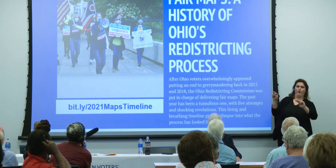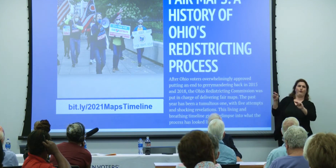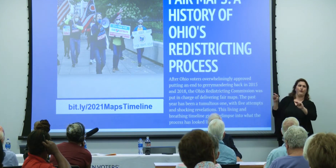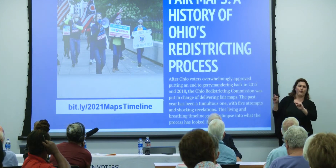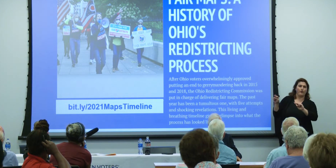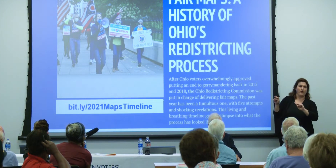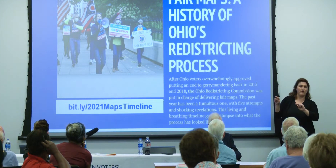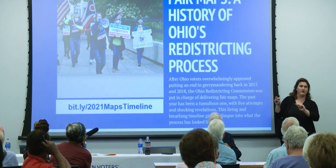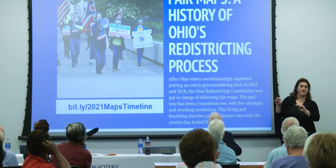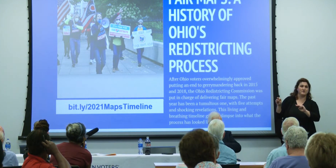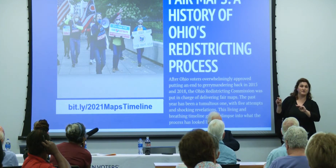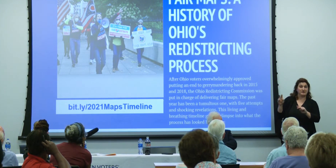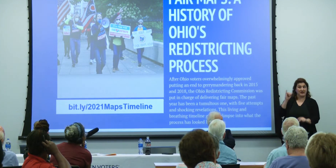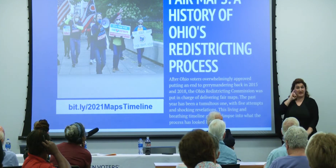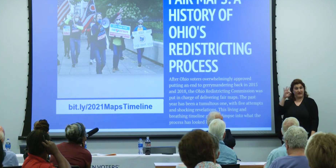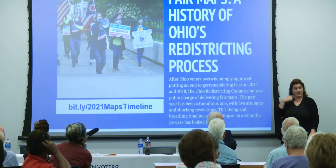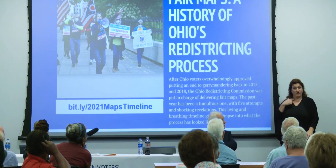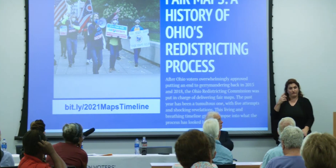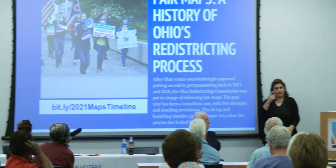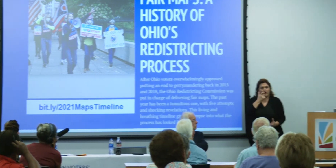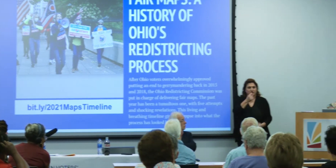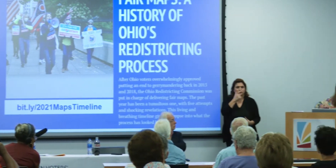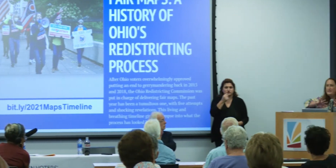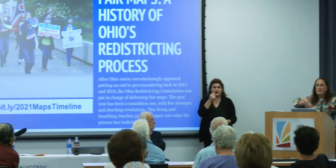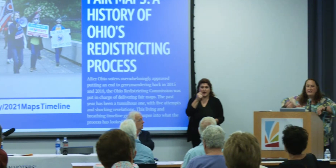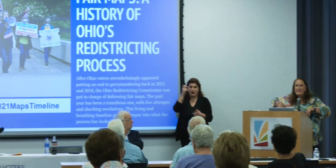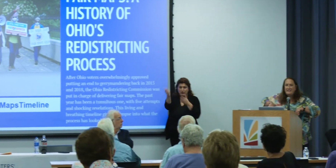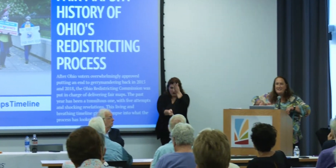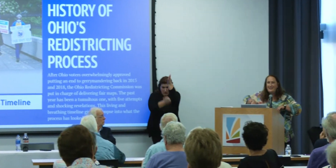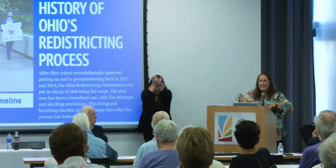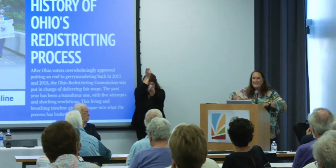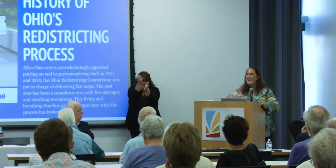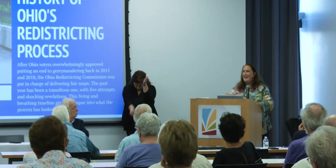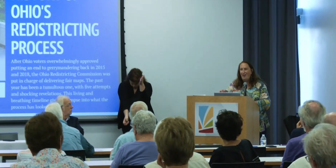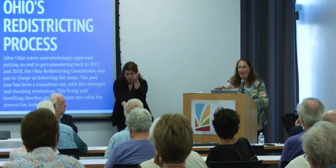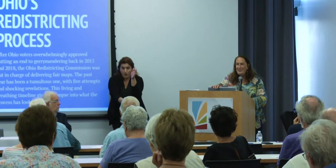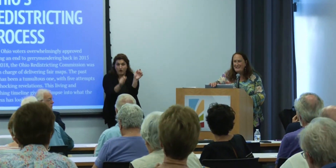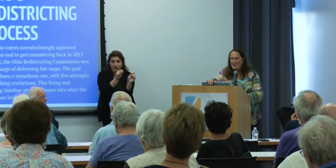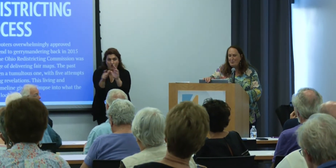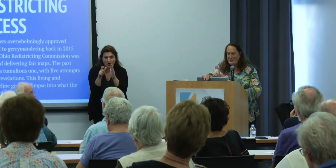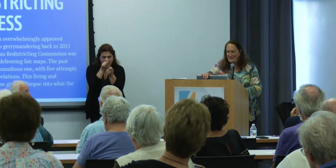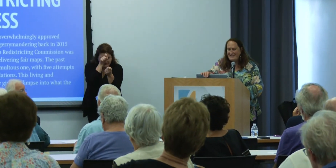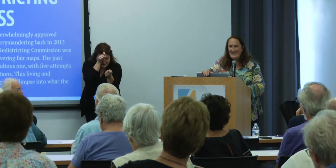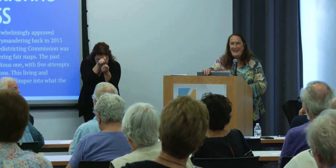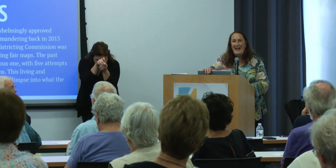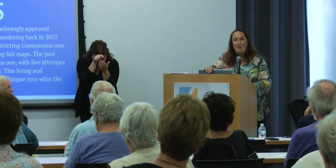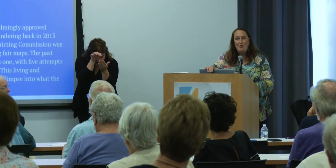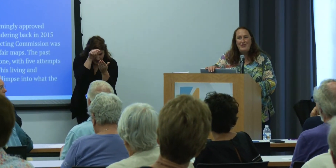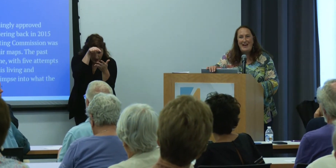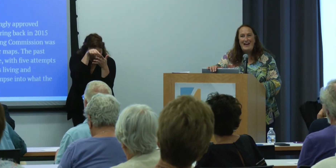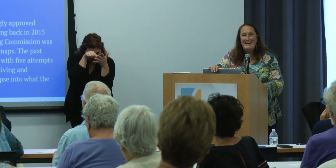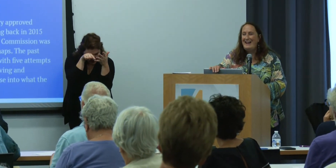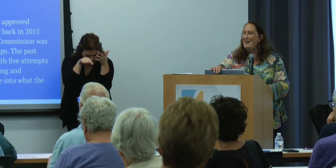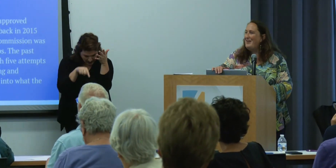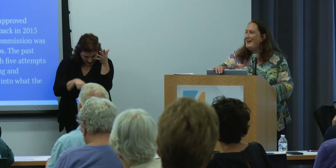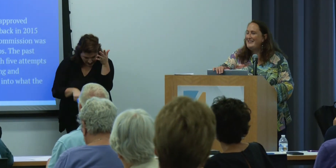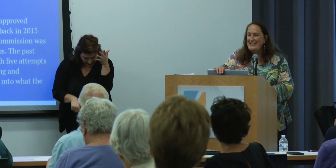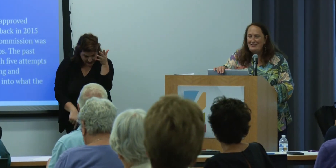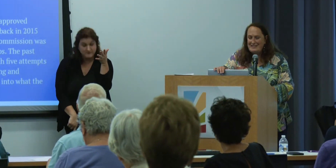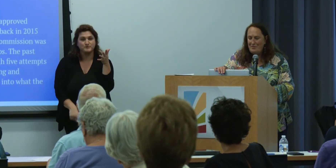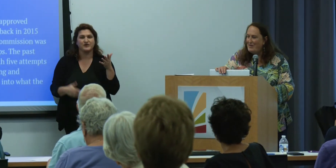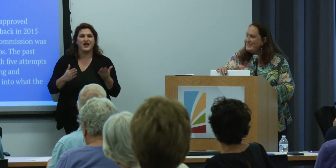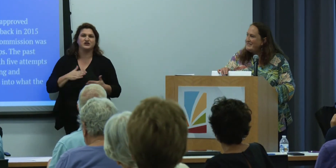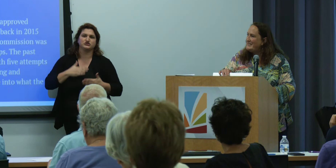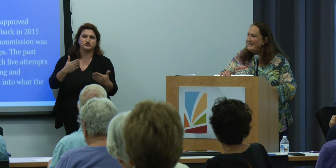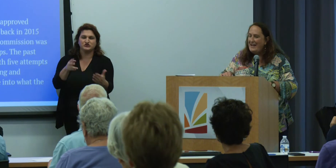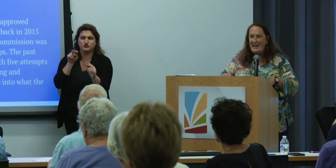that if you're at all interested in taking a deep dive into all the nerdy details and all the legal briefs. And with that, I thank